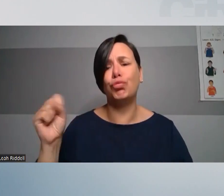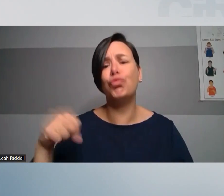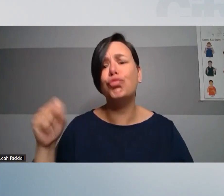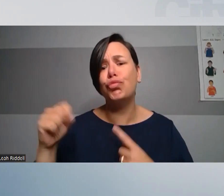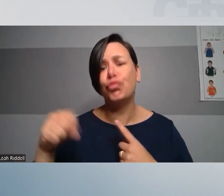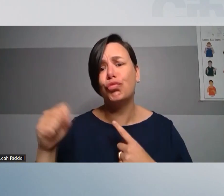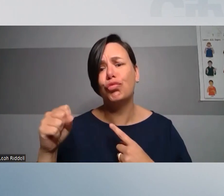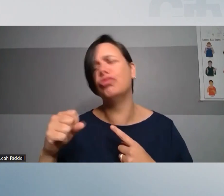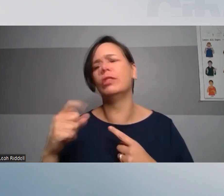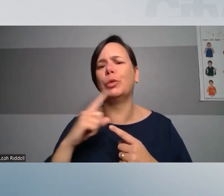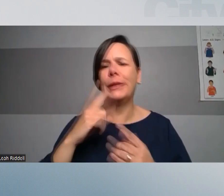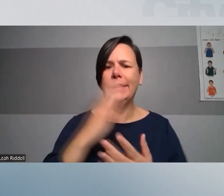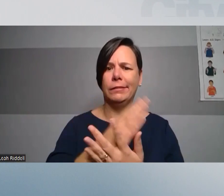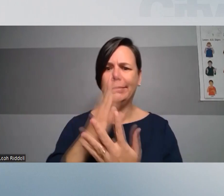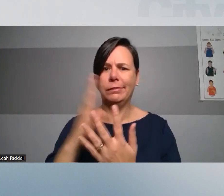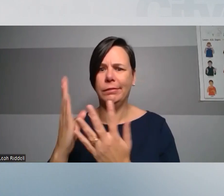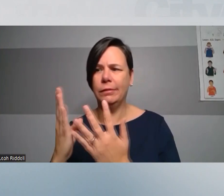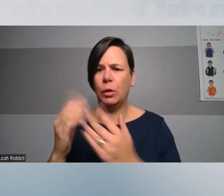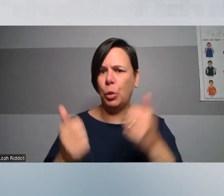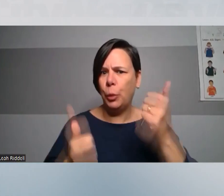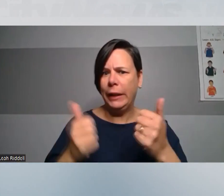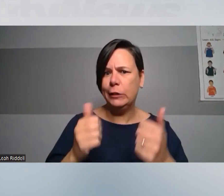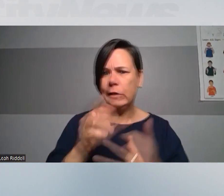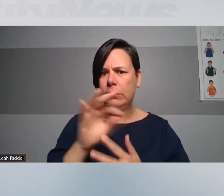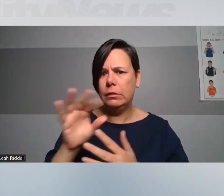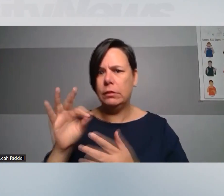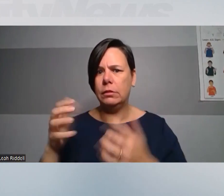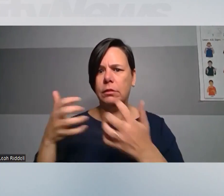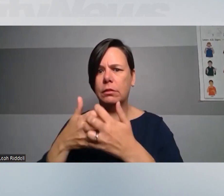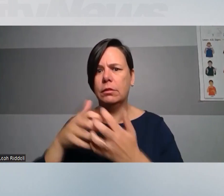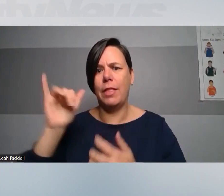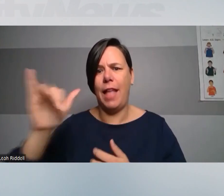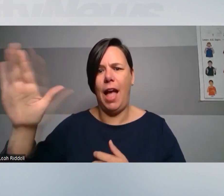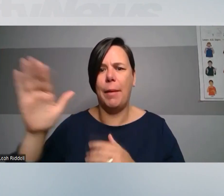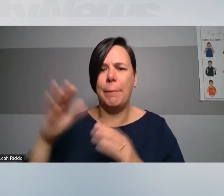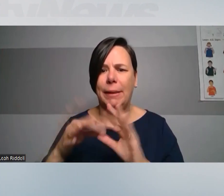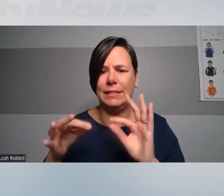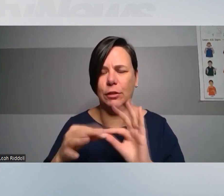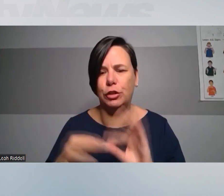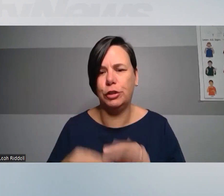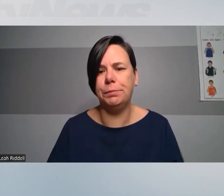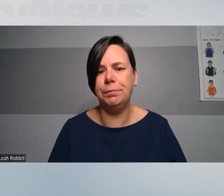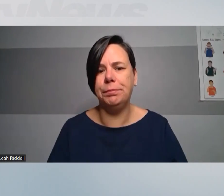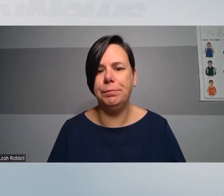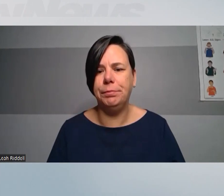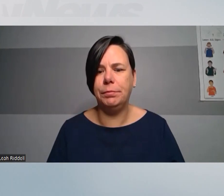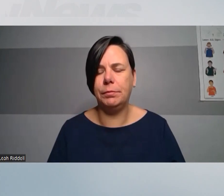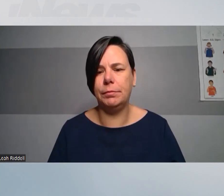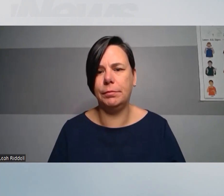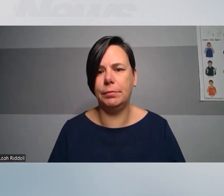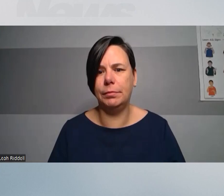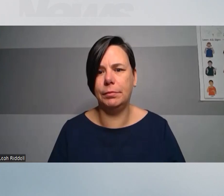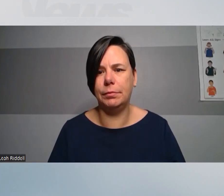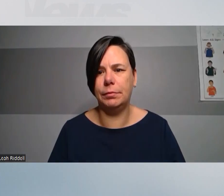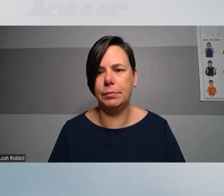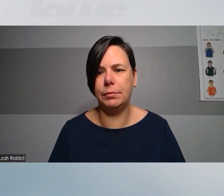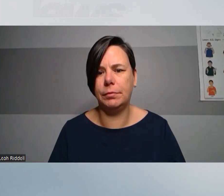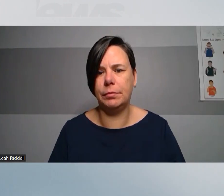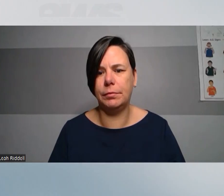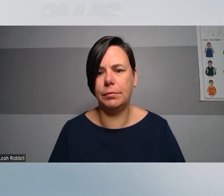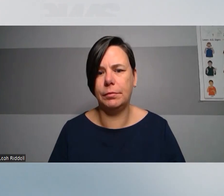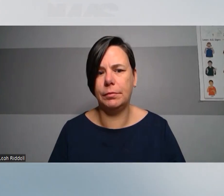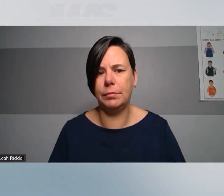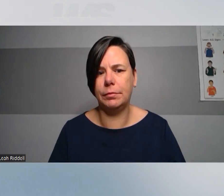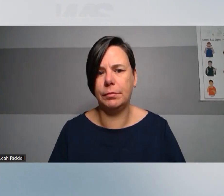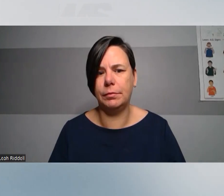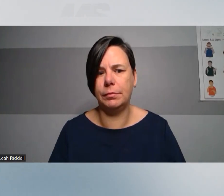a definitive yes, or is it a yes? That can be conveyed in a number of ways. And by showing